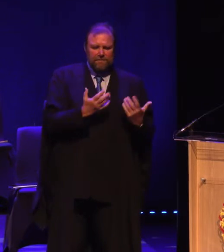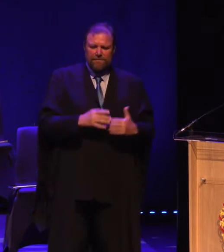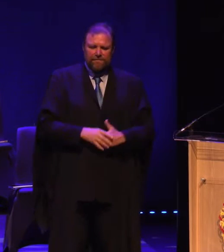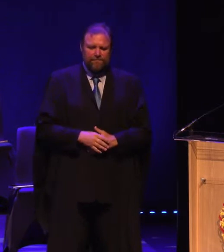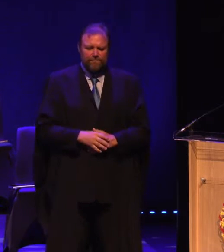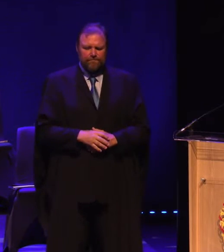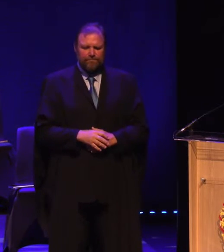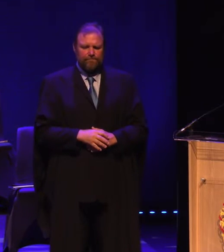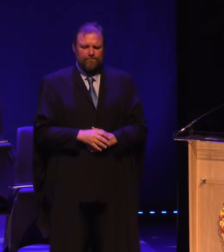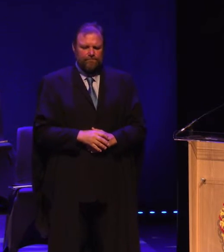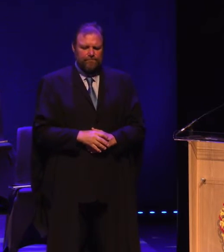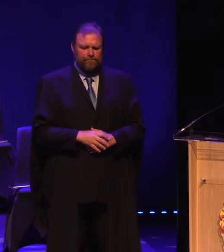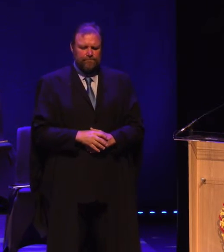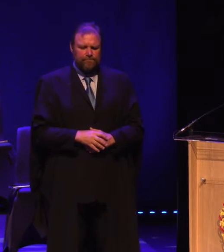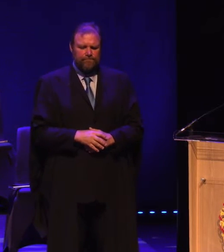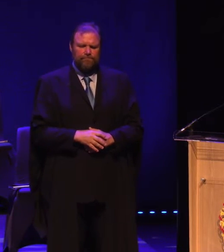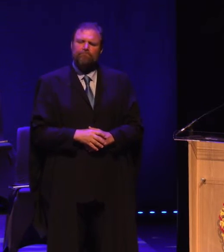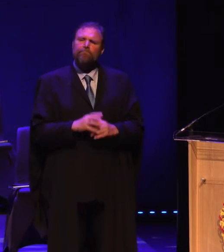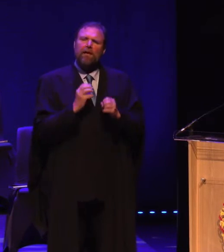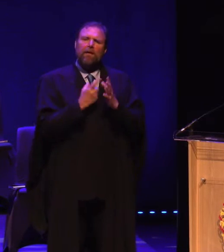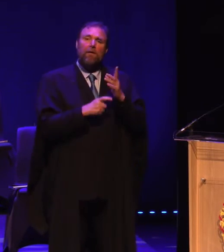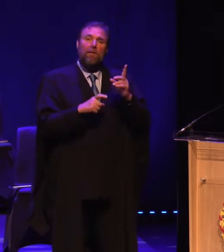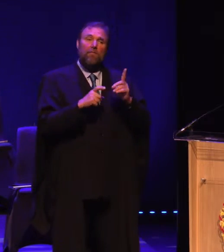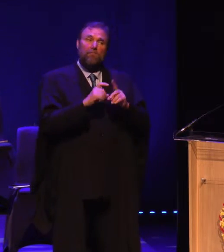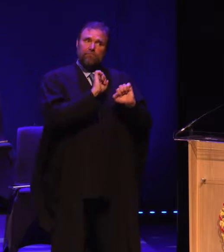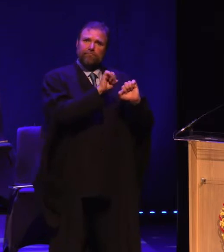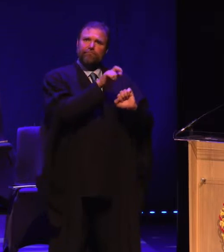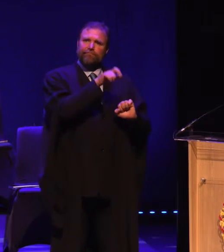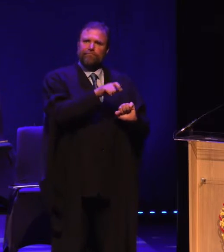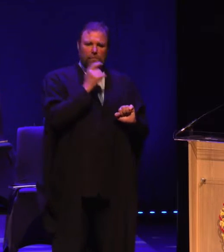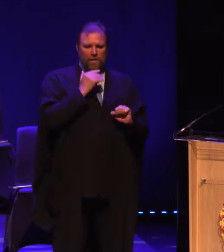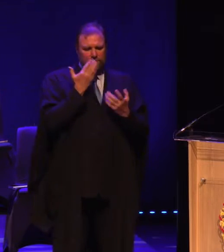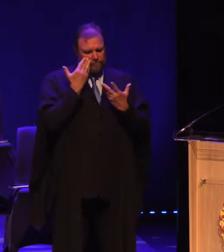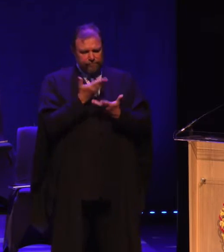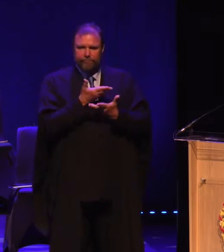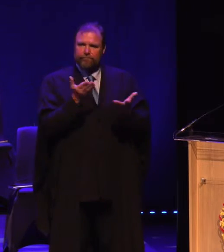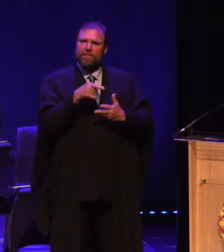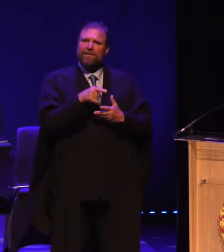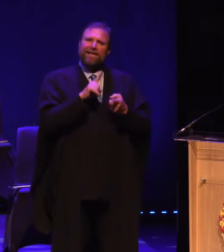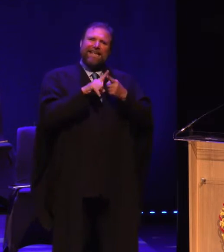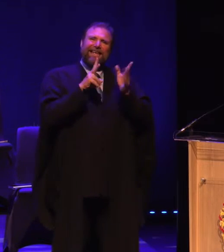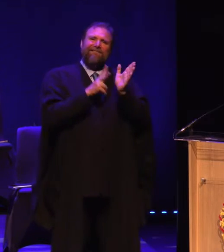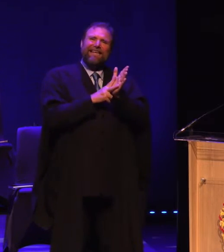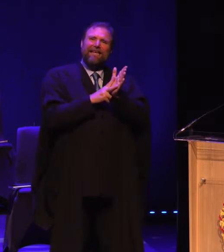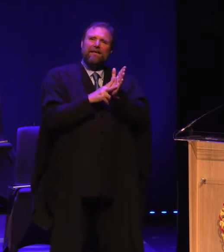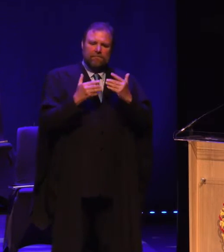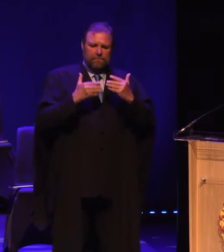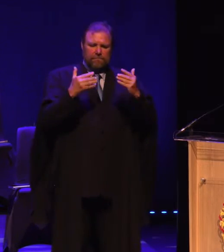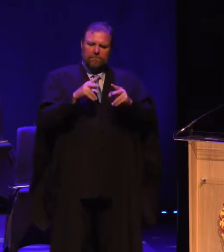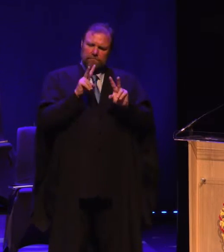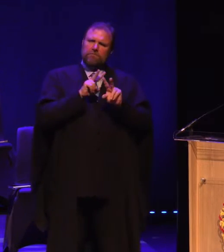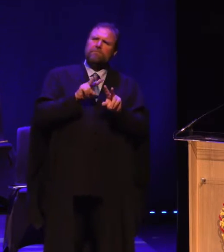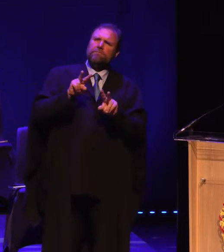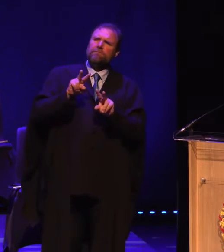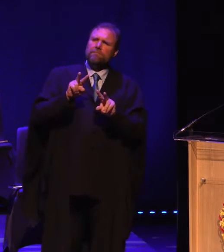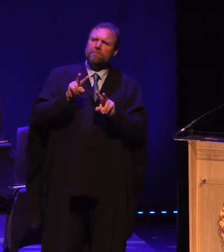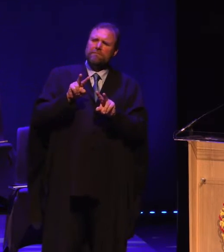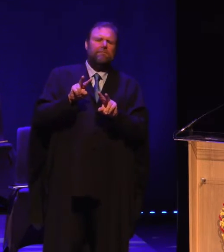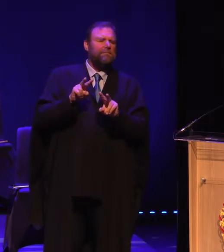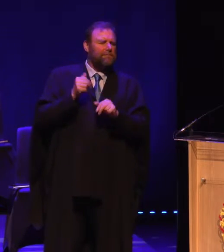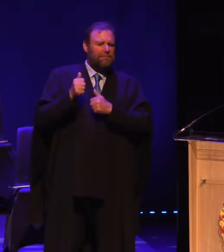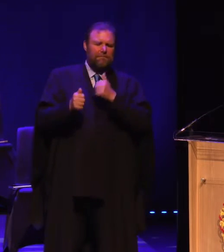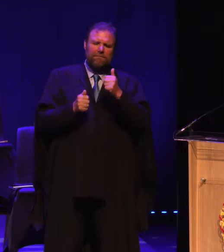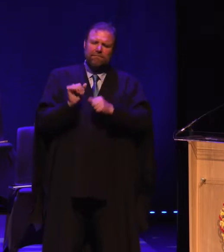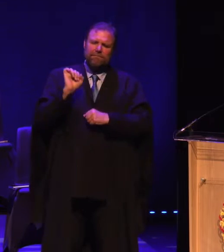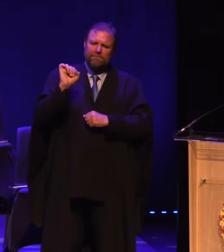holds. Brad's external examiners praised how the work undertaken within his thesis focused